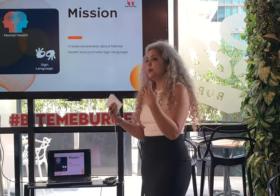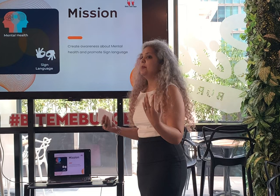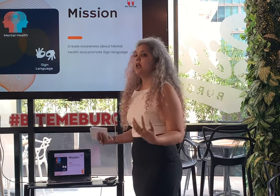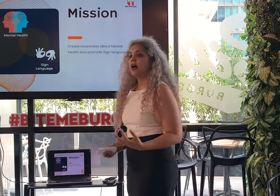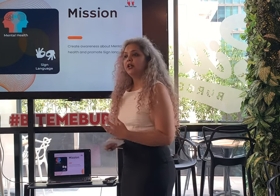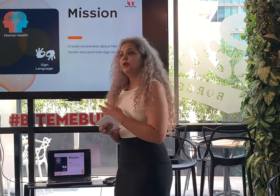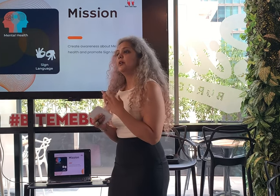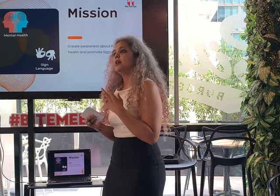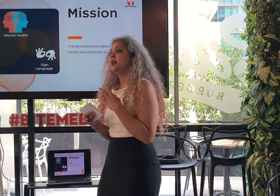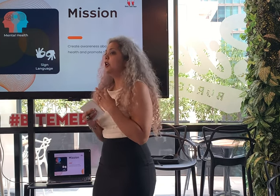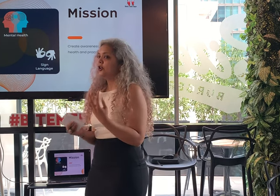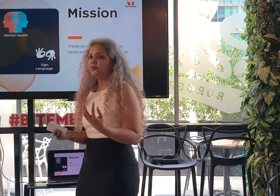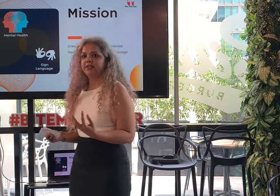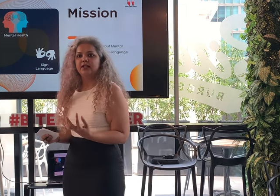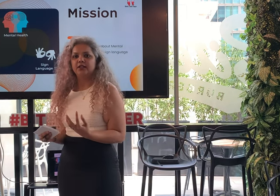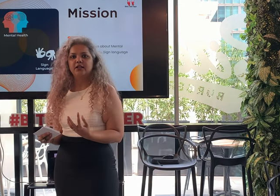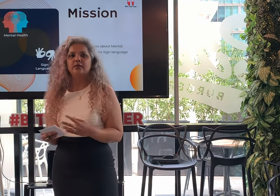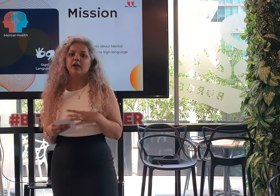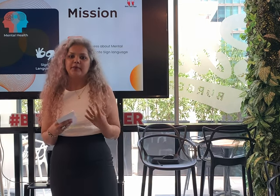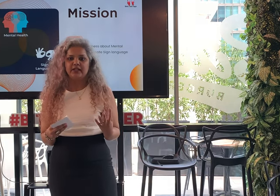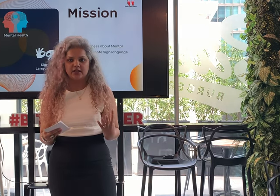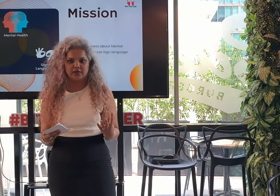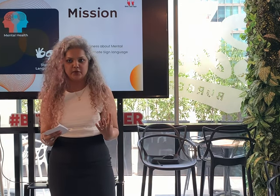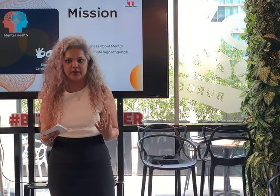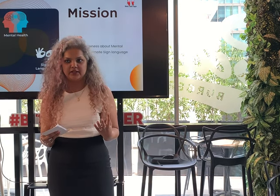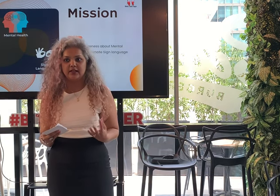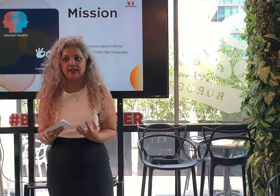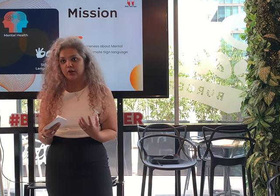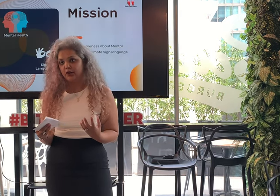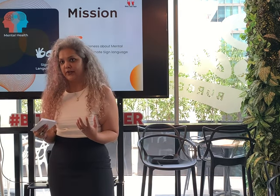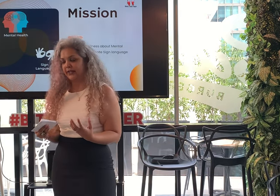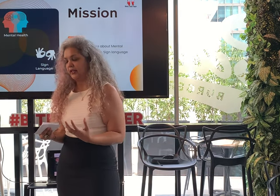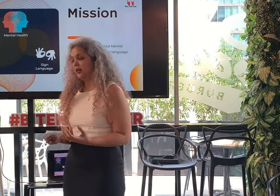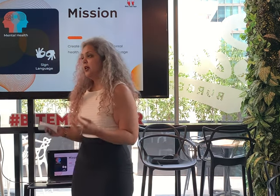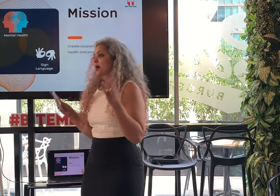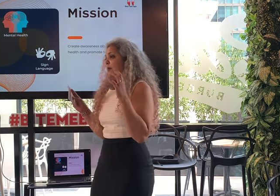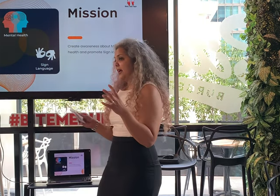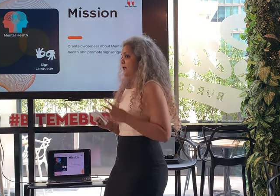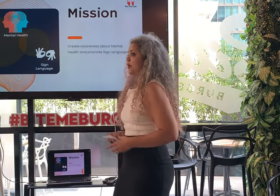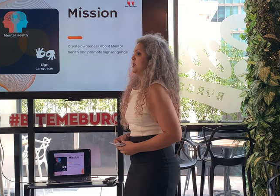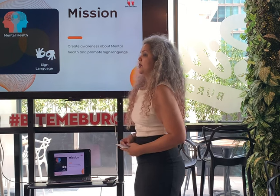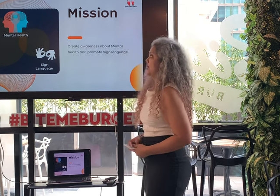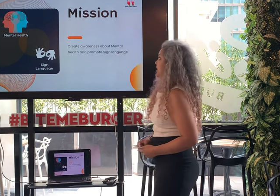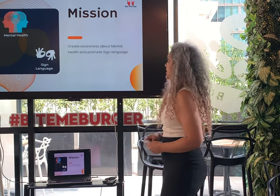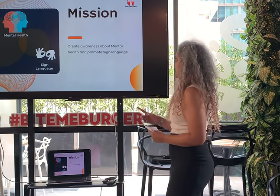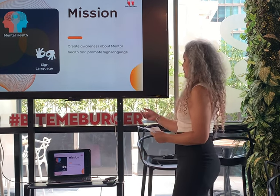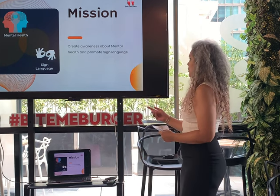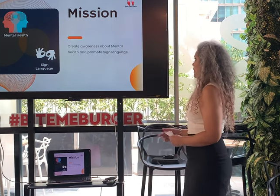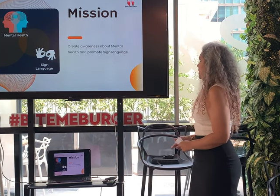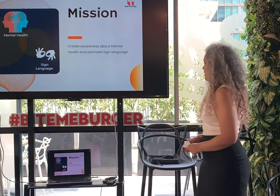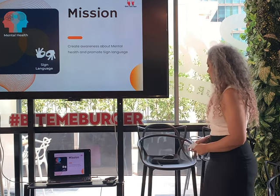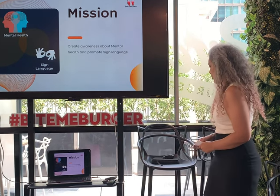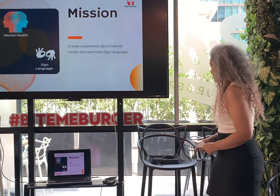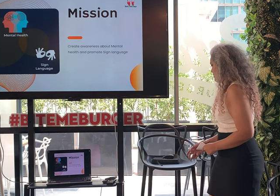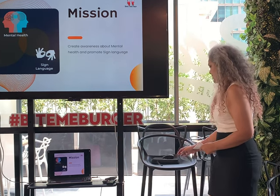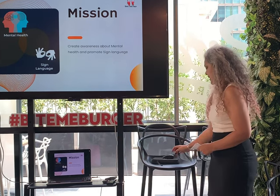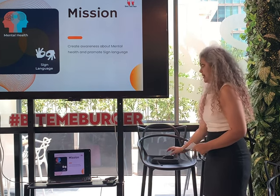people are doing lot of things that are being done for mental health already. My focus today is going to be on sign